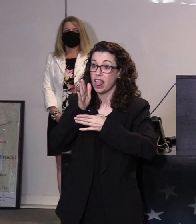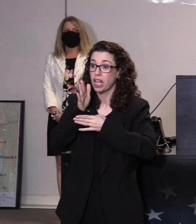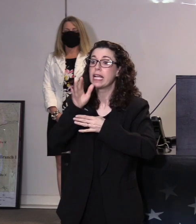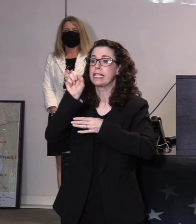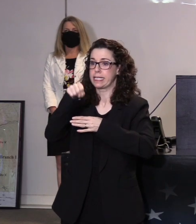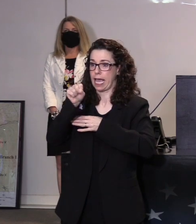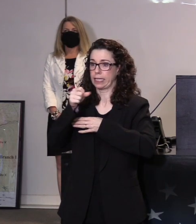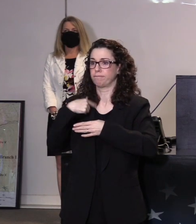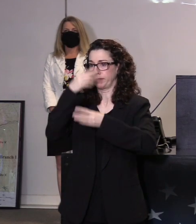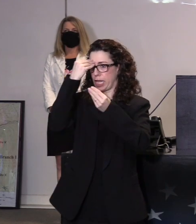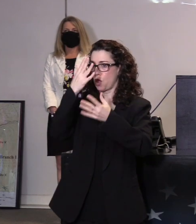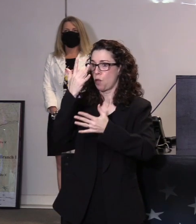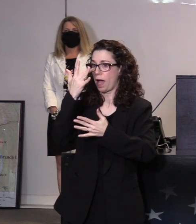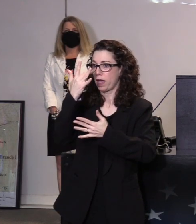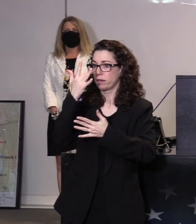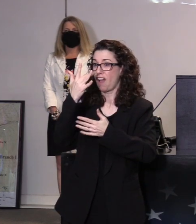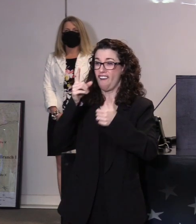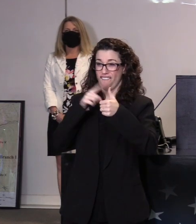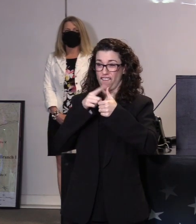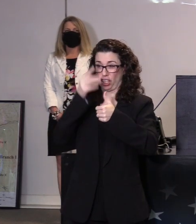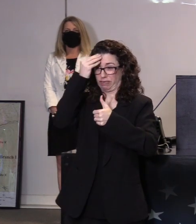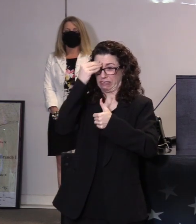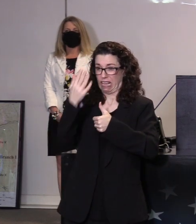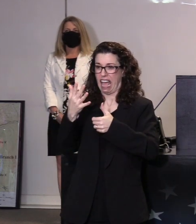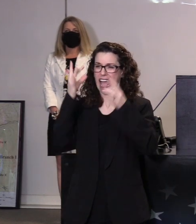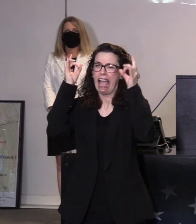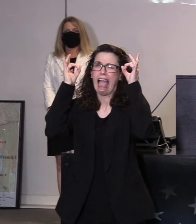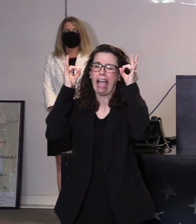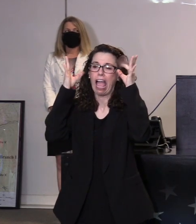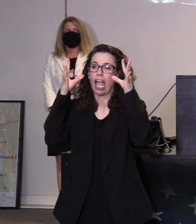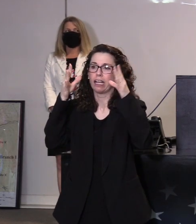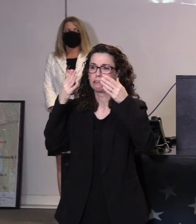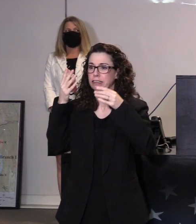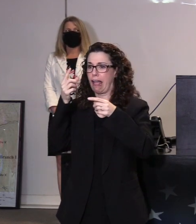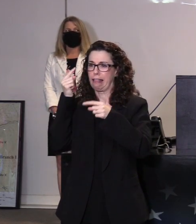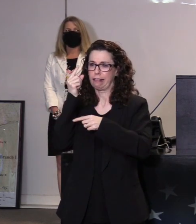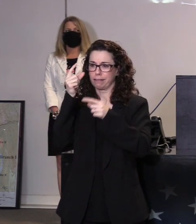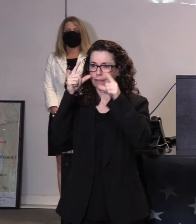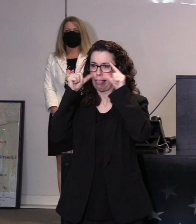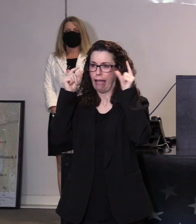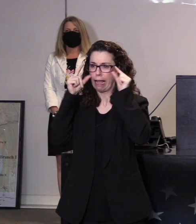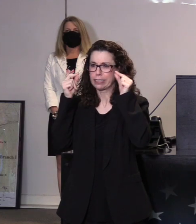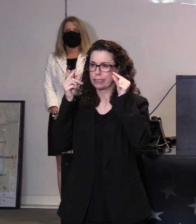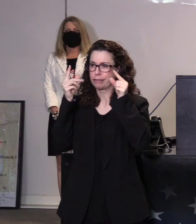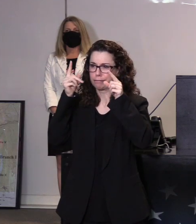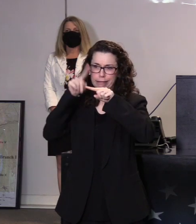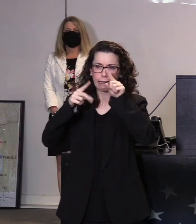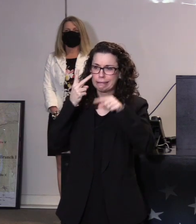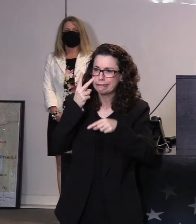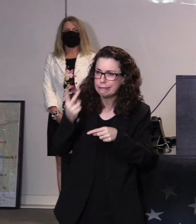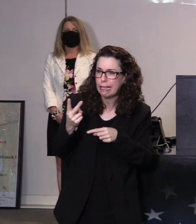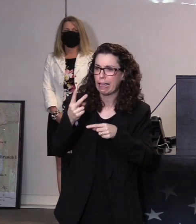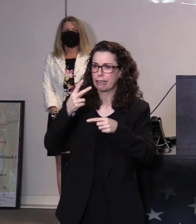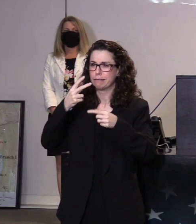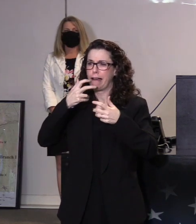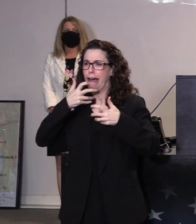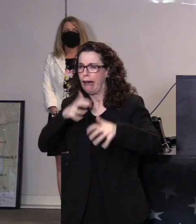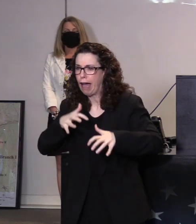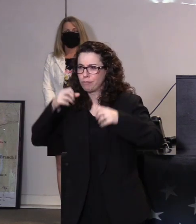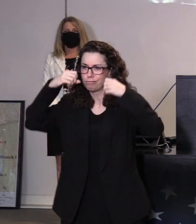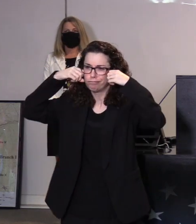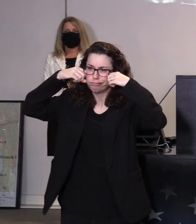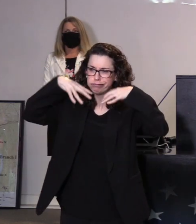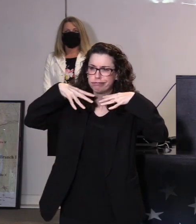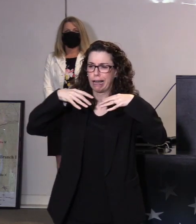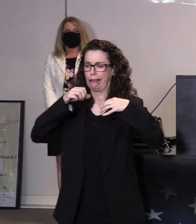mask. We hate it because it fogs our glasses, makes it hard to breathe. It's hot, it feels like we're being smothered,